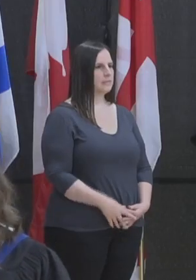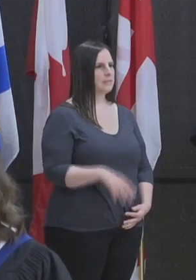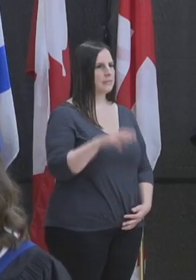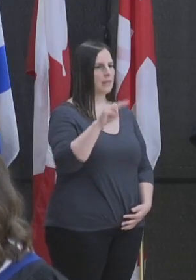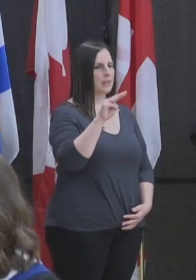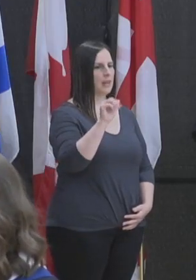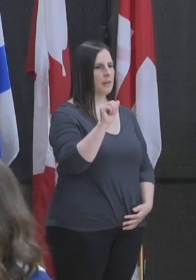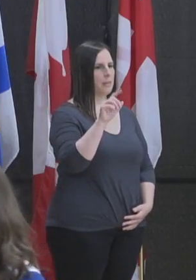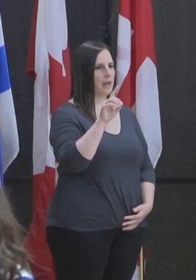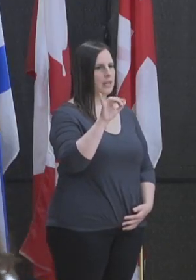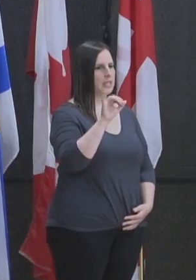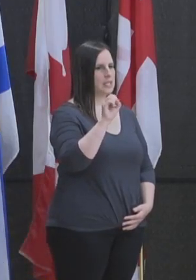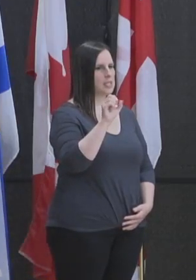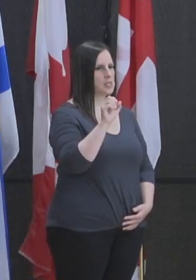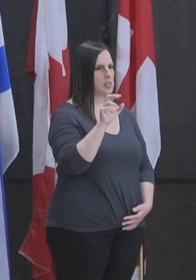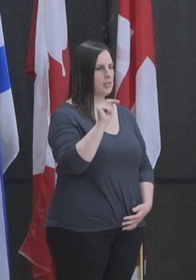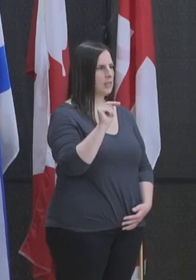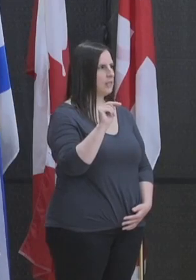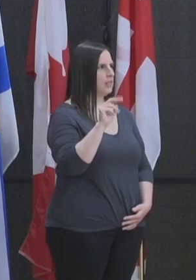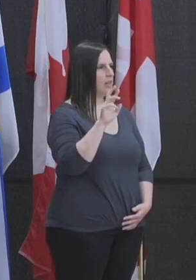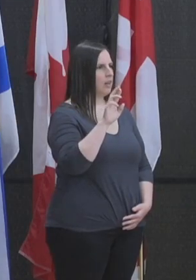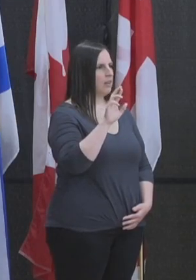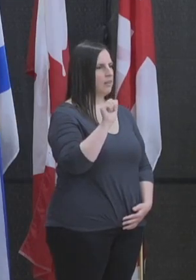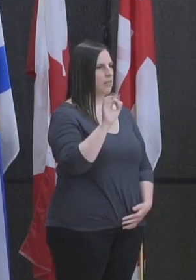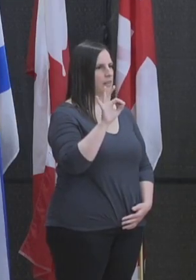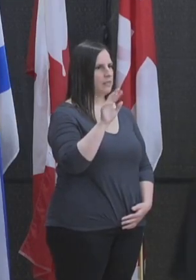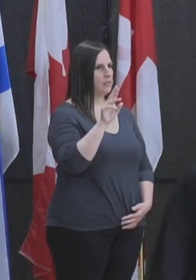Madison Rayfuse.